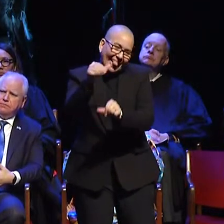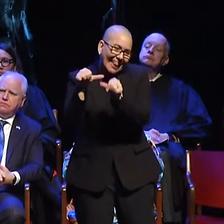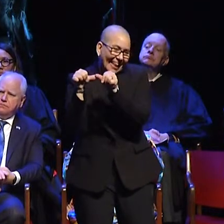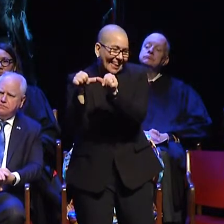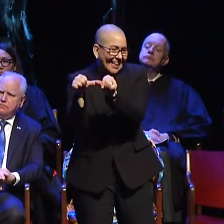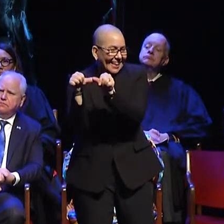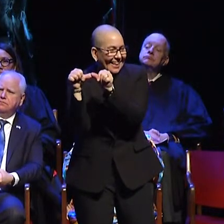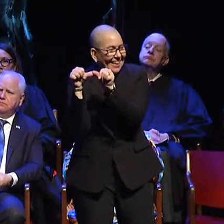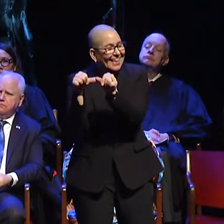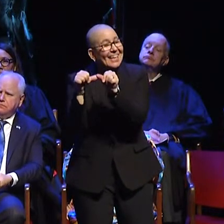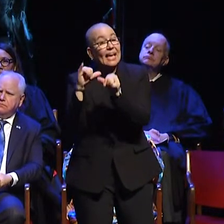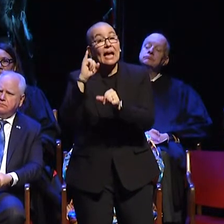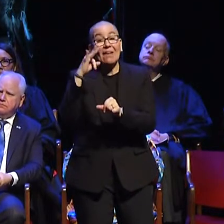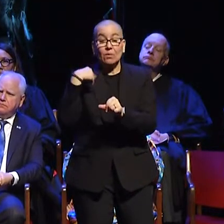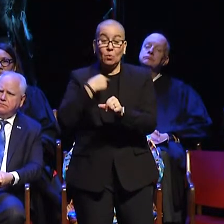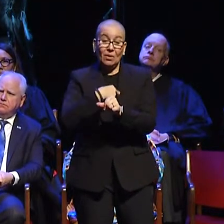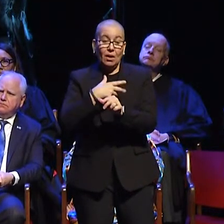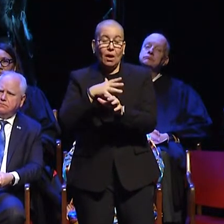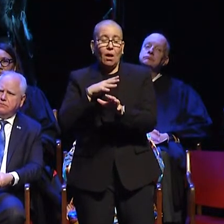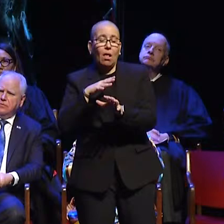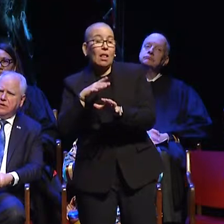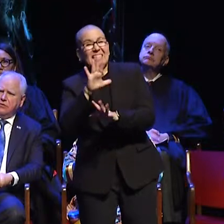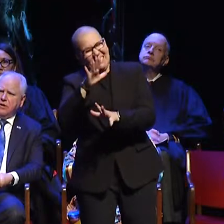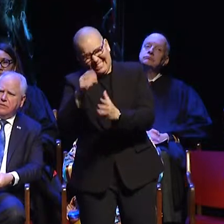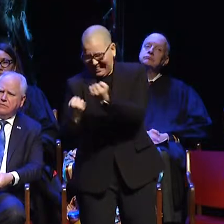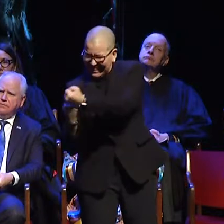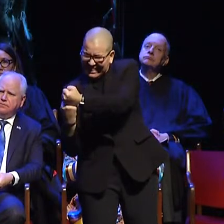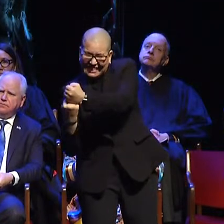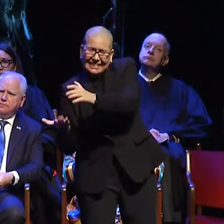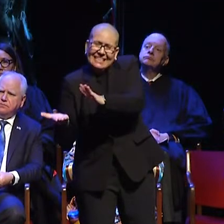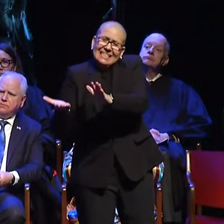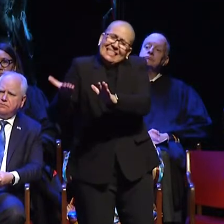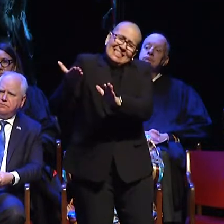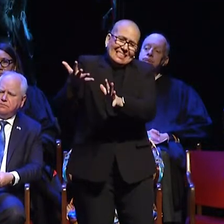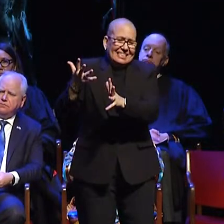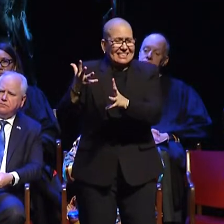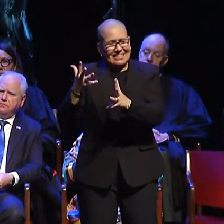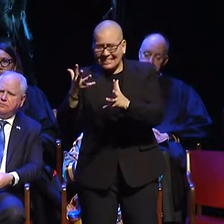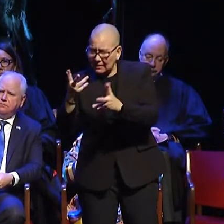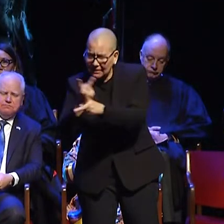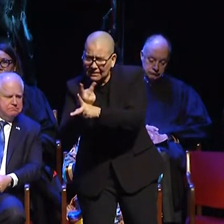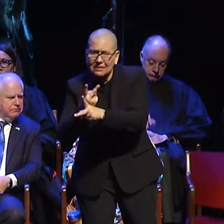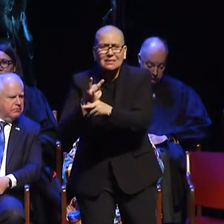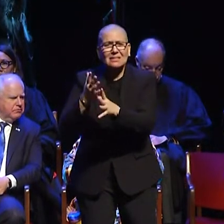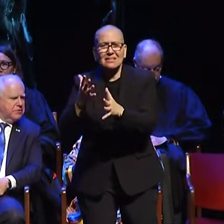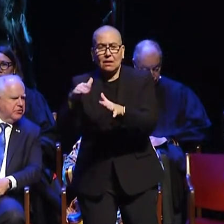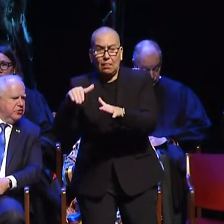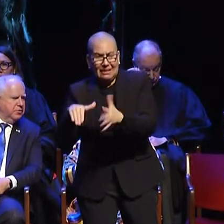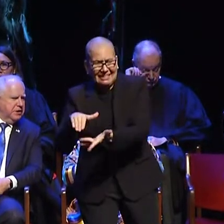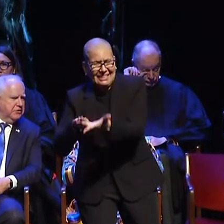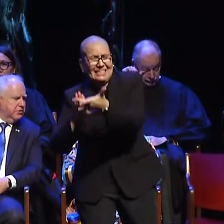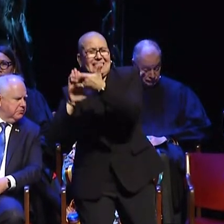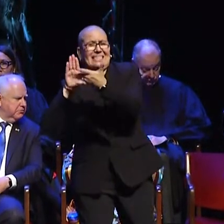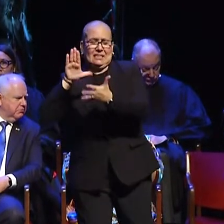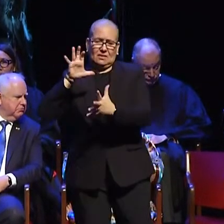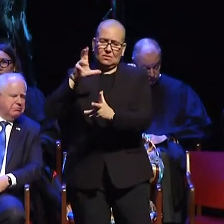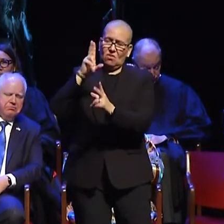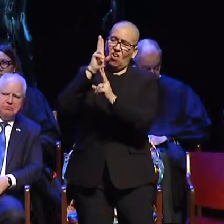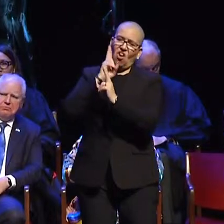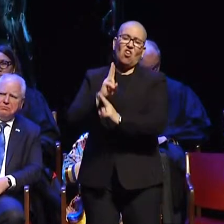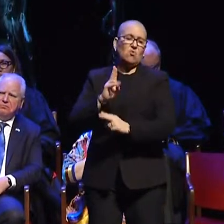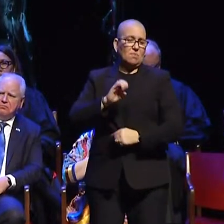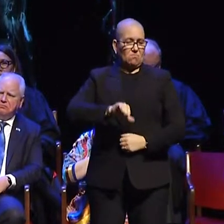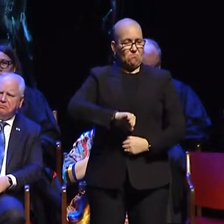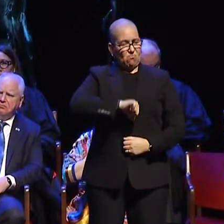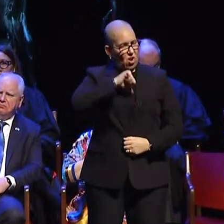if we keep confronting the threats to its health. I am truly honored and proud to be able to serve for another term as